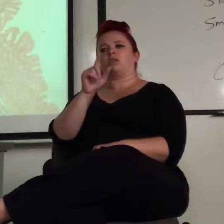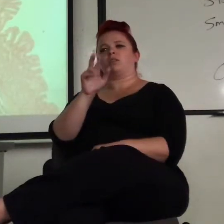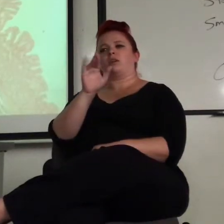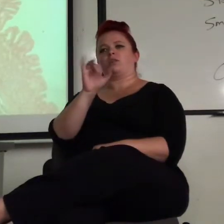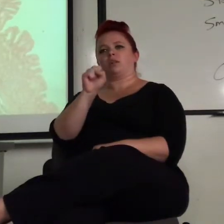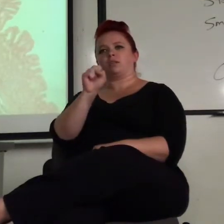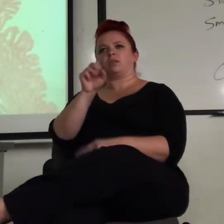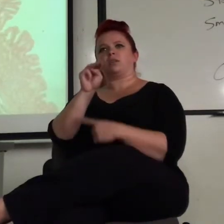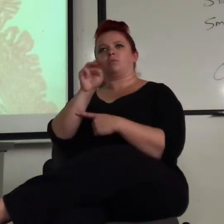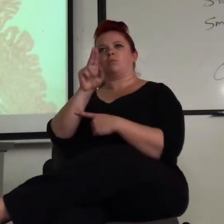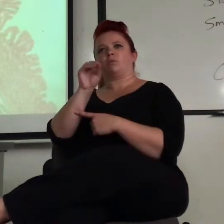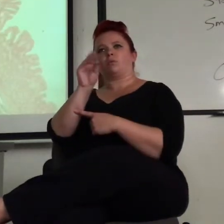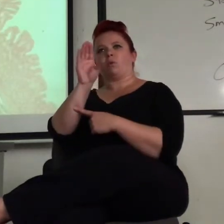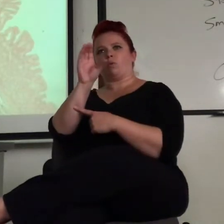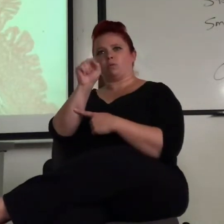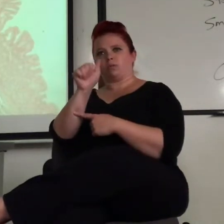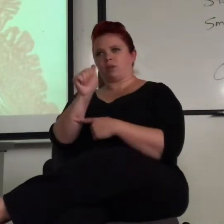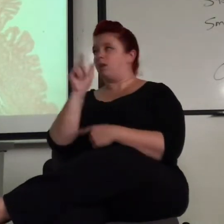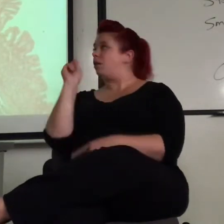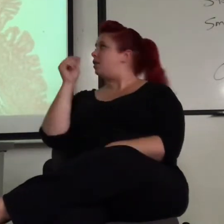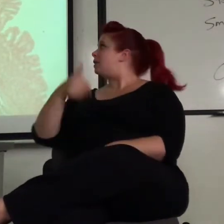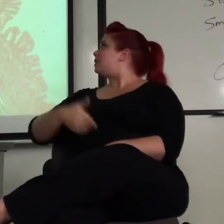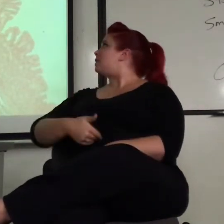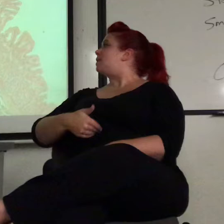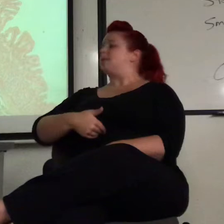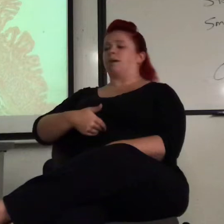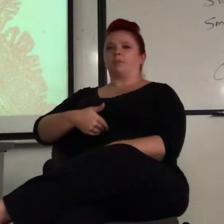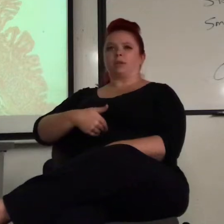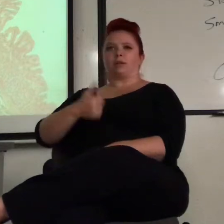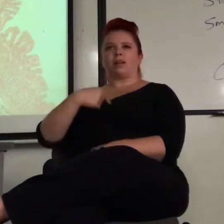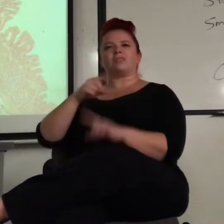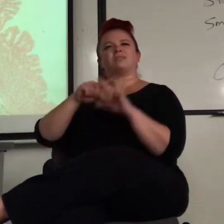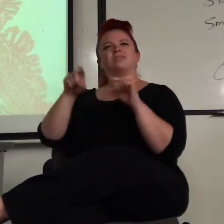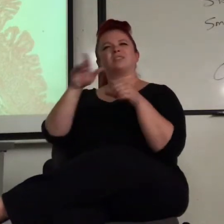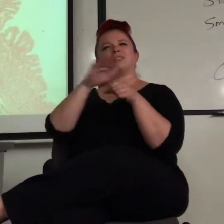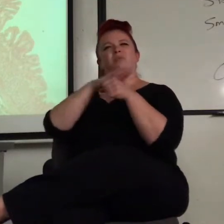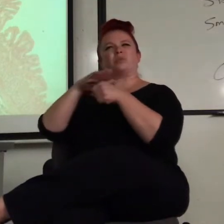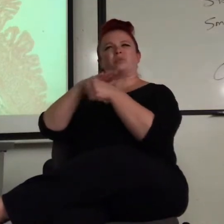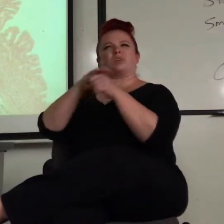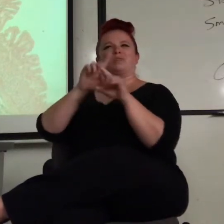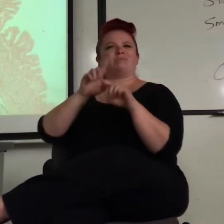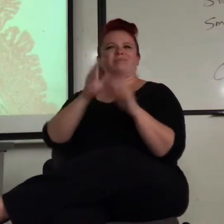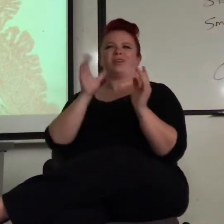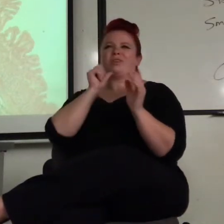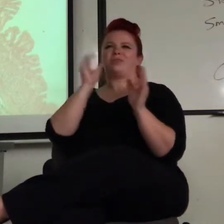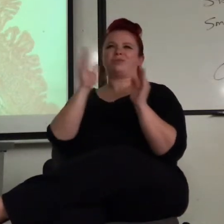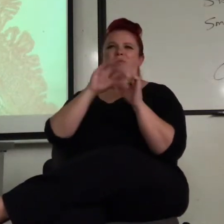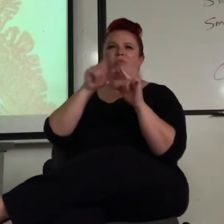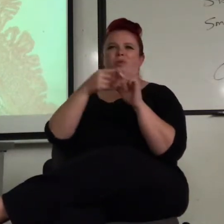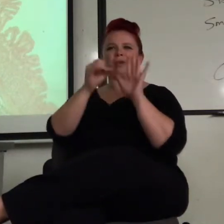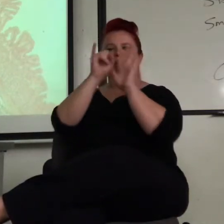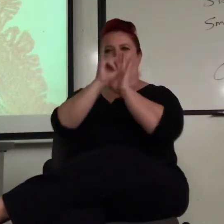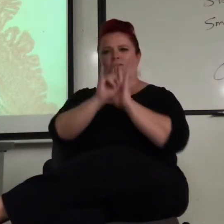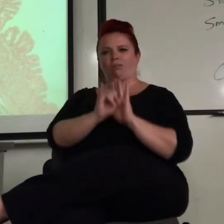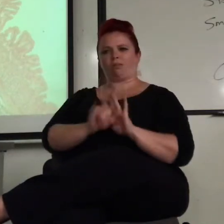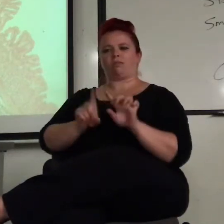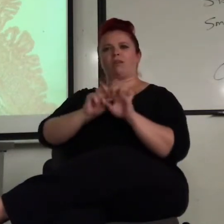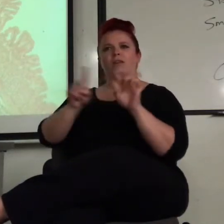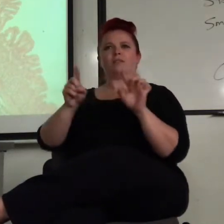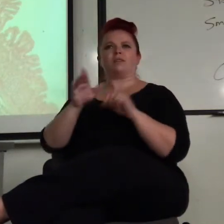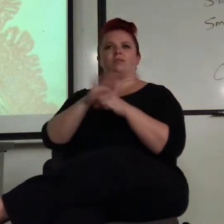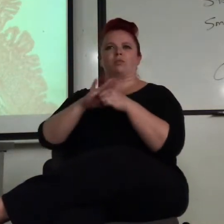This is the stomach. Moving on. Now the stomach has different regions. Don't worry about having to identify the different regions of the stomach. It's all